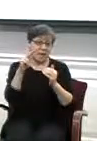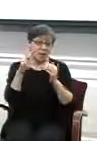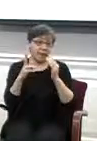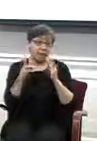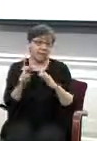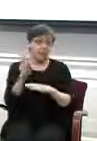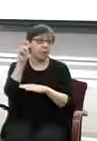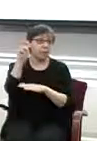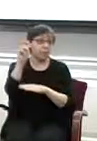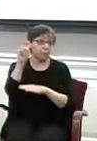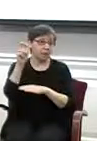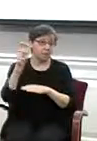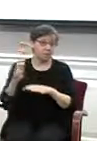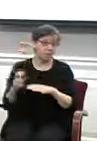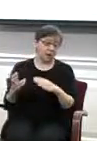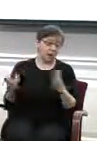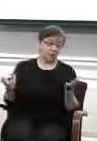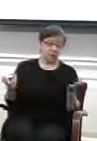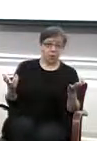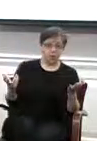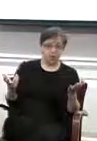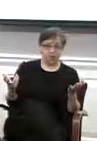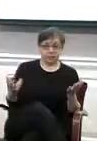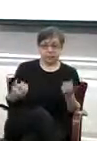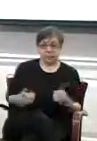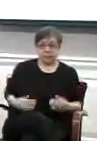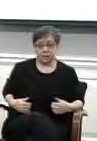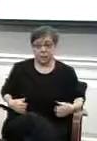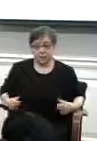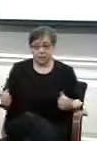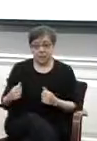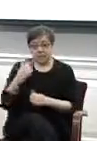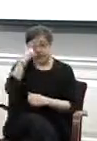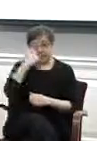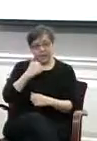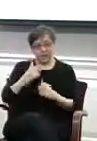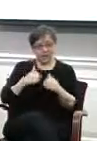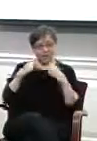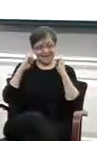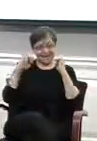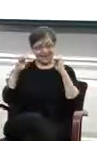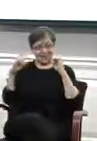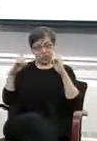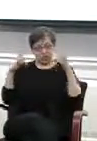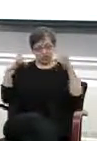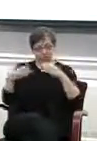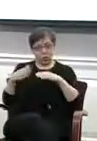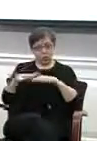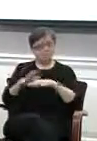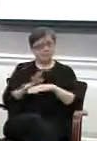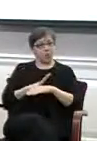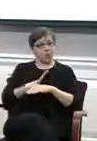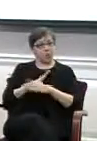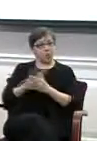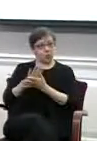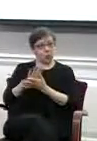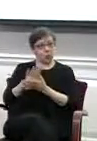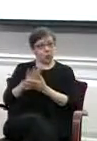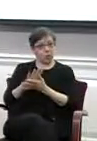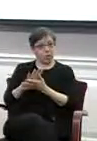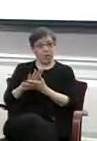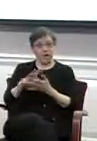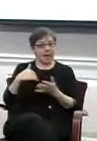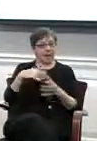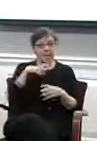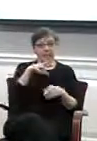to even higher ranks if they had some knowledge. Because I'm in education and I focus mostly on formal schooling, I haven't been as involved